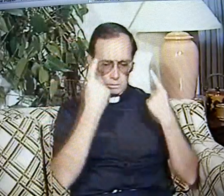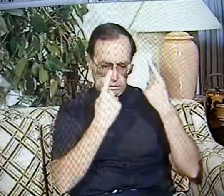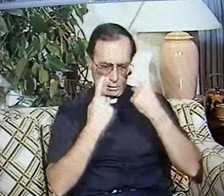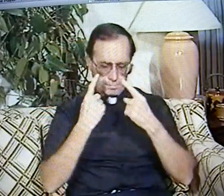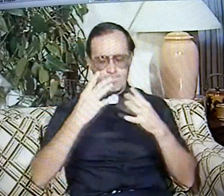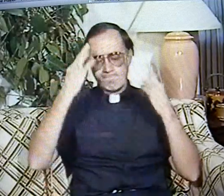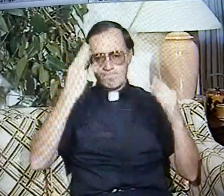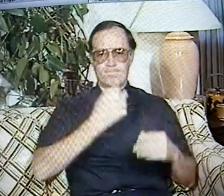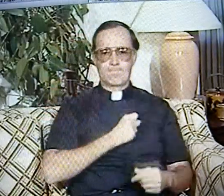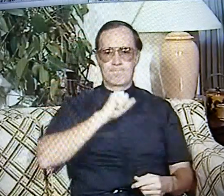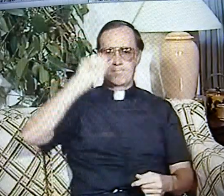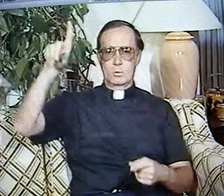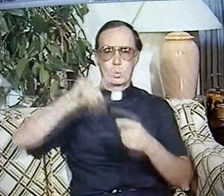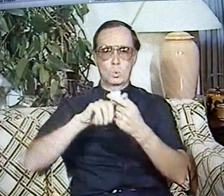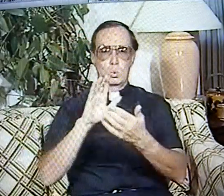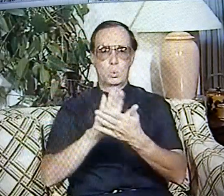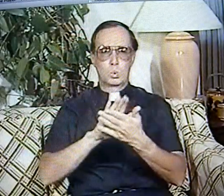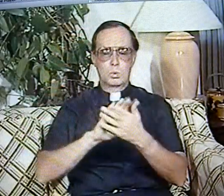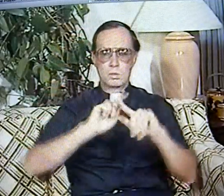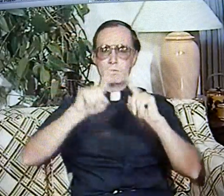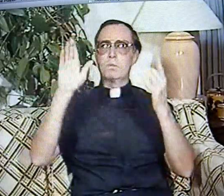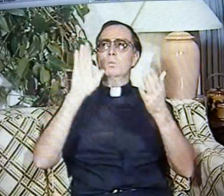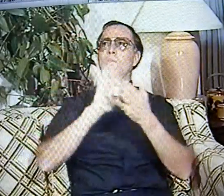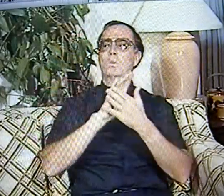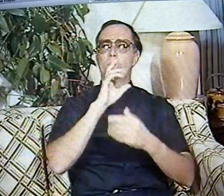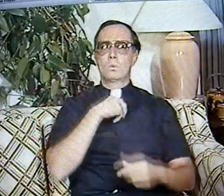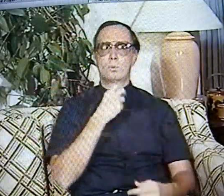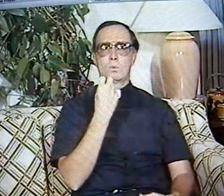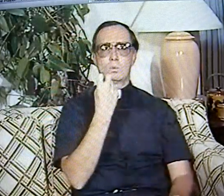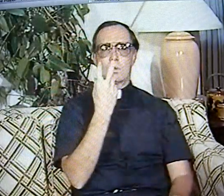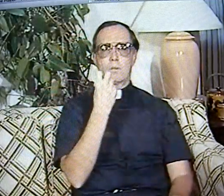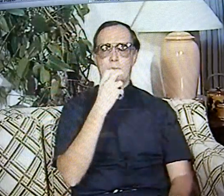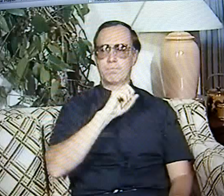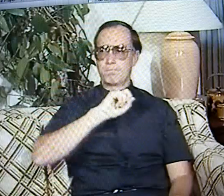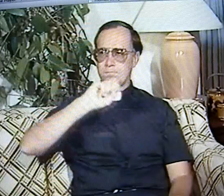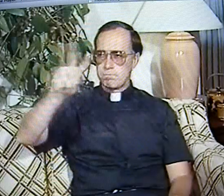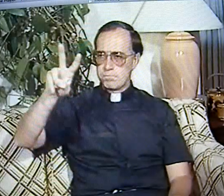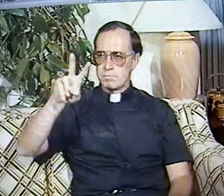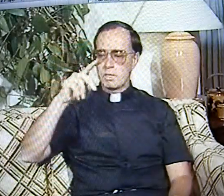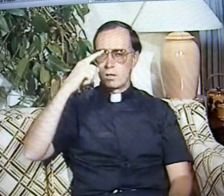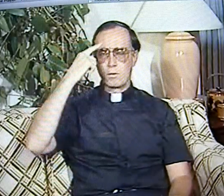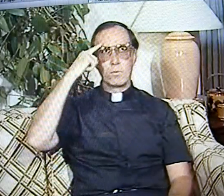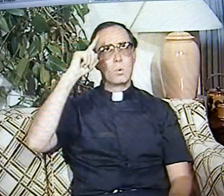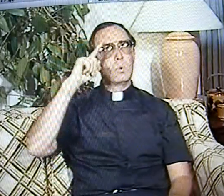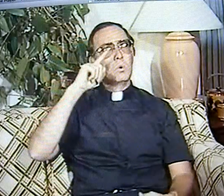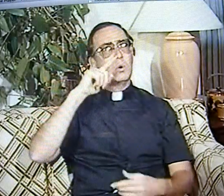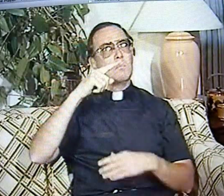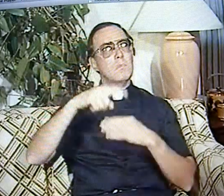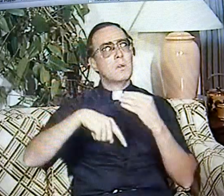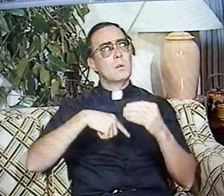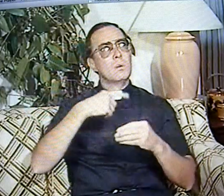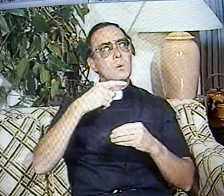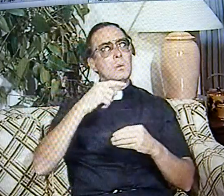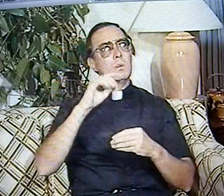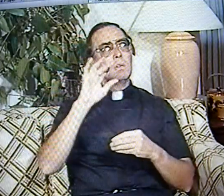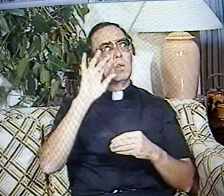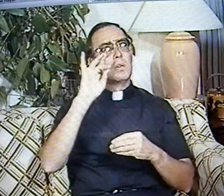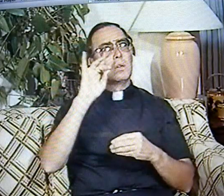religious environment, and it would help your son figure out what he wanted to do when he got older. So when I was 12, it